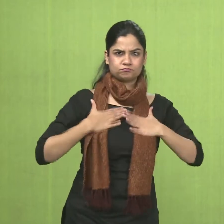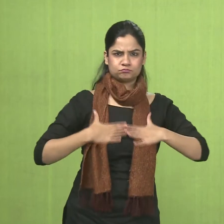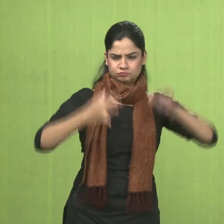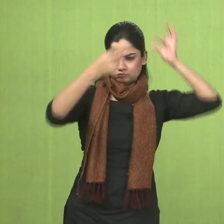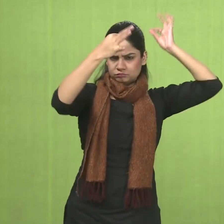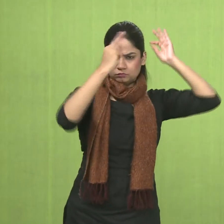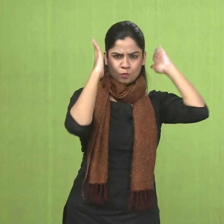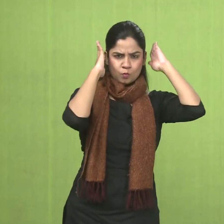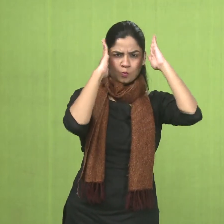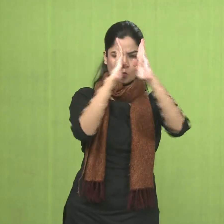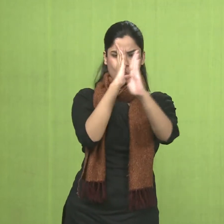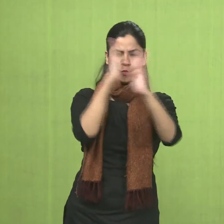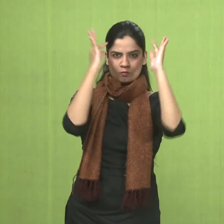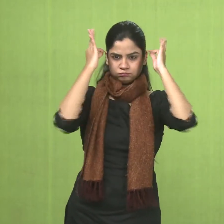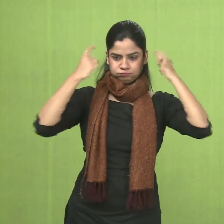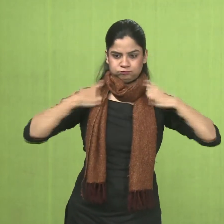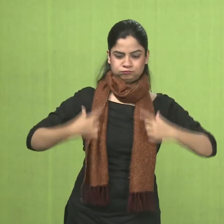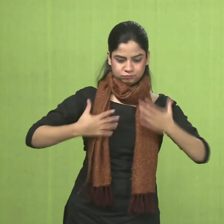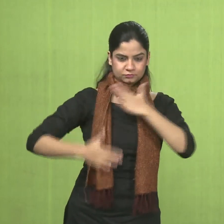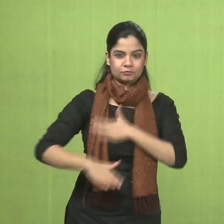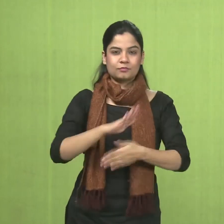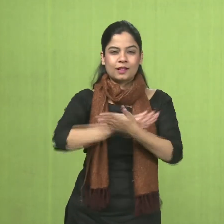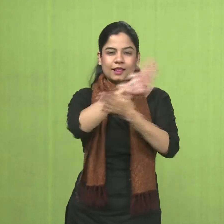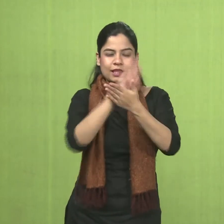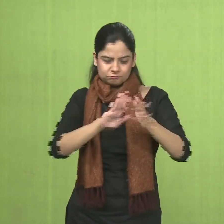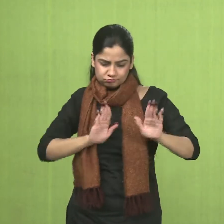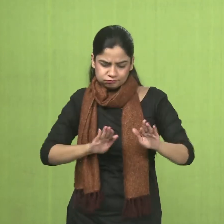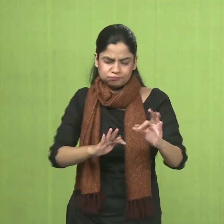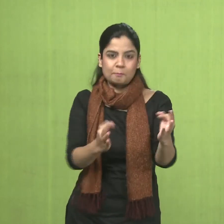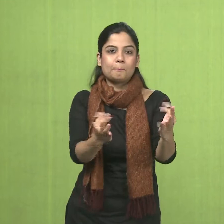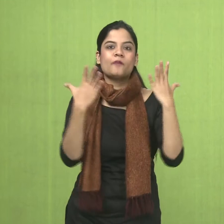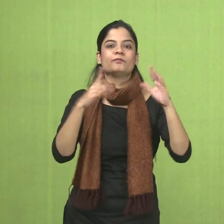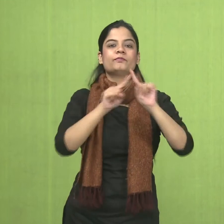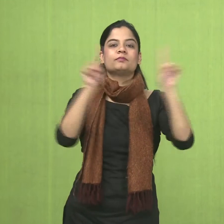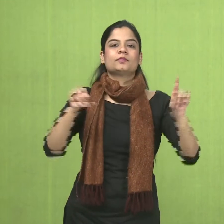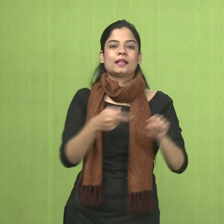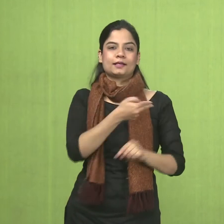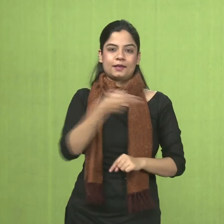and very well stitched garments. So that's called well tailored, well stitched.